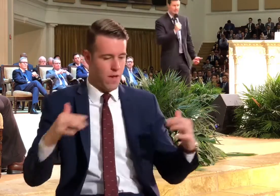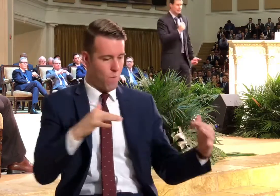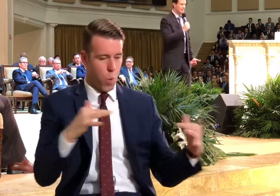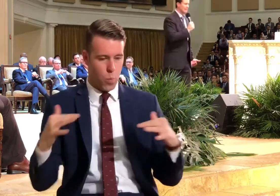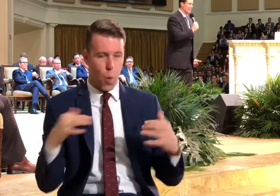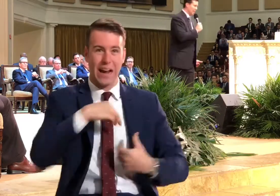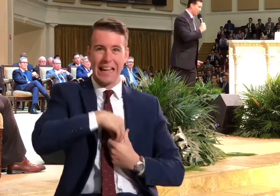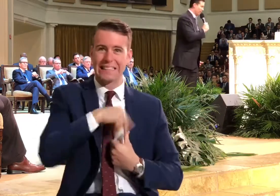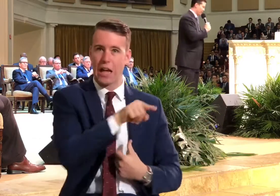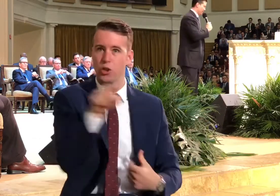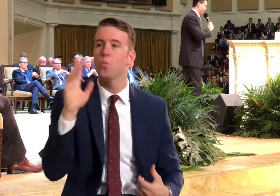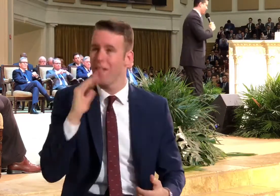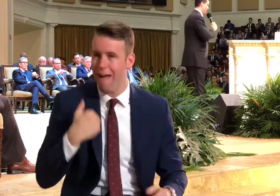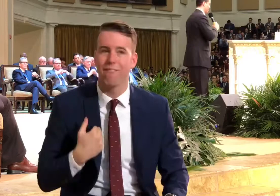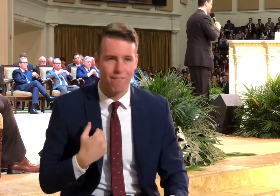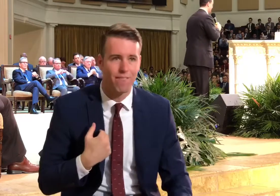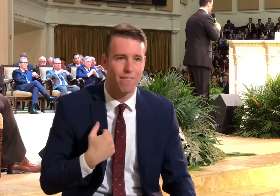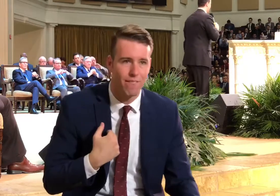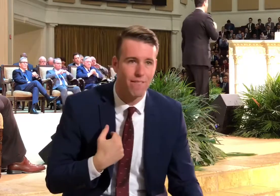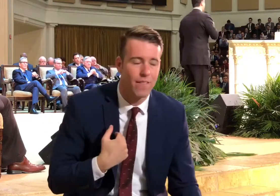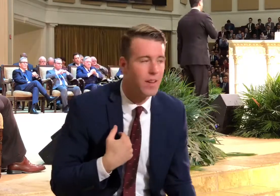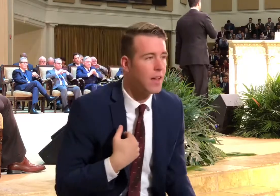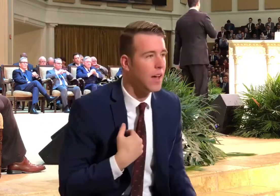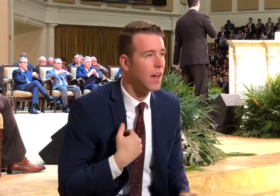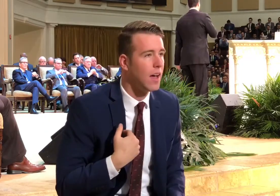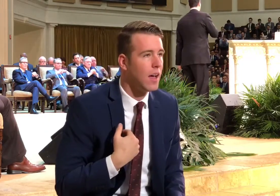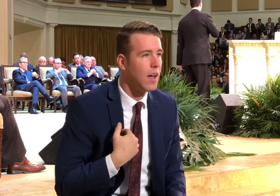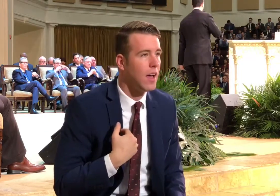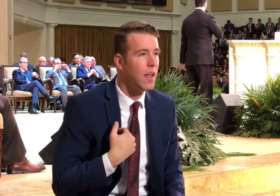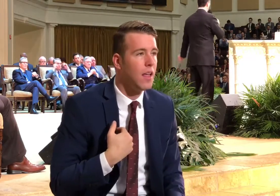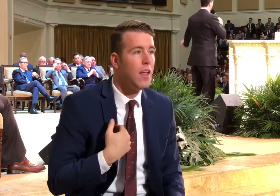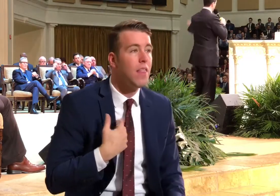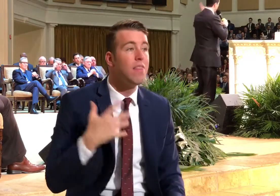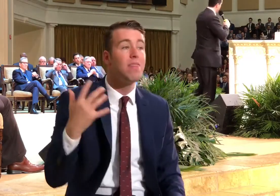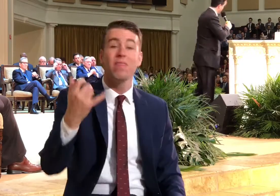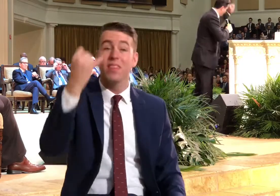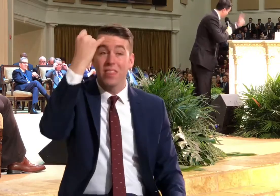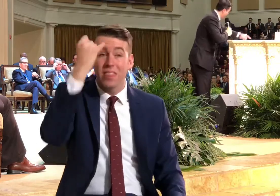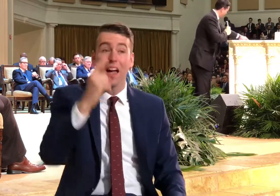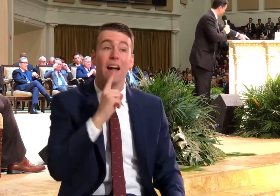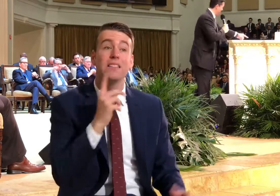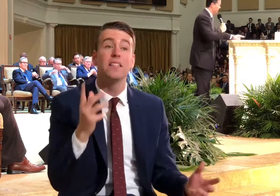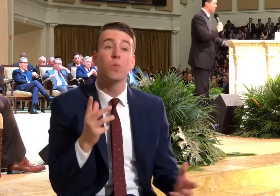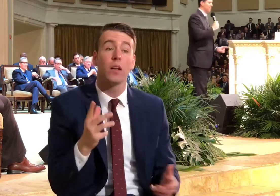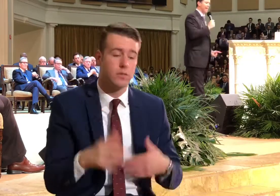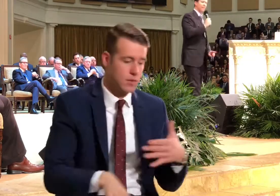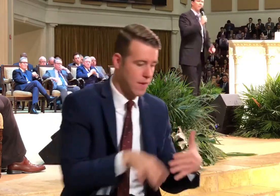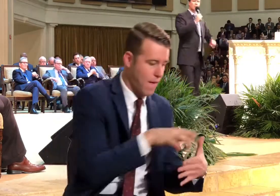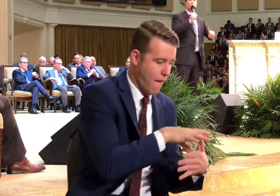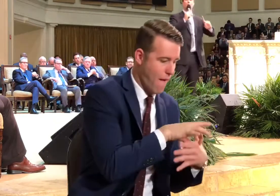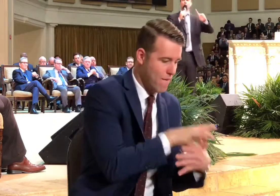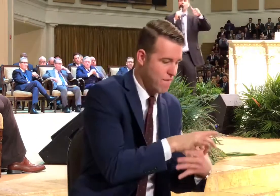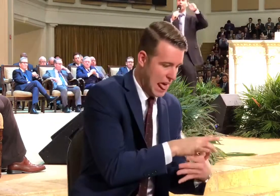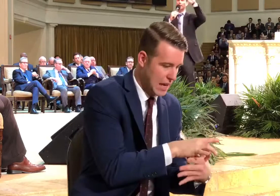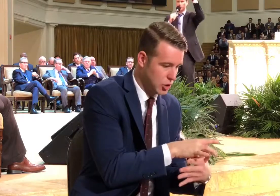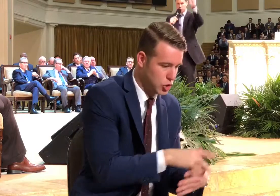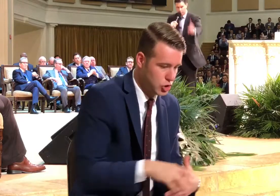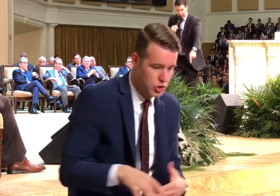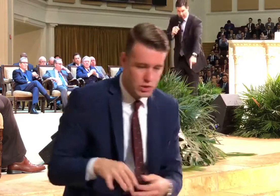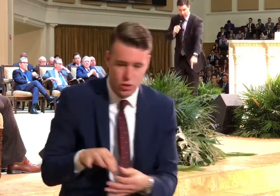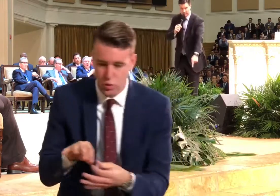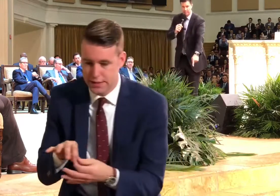inside. Amen. And the idea is that there is going to be flesh and there is going to